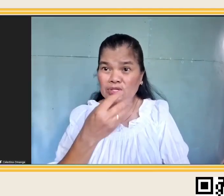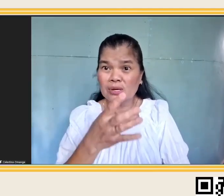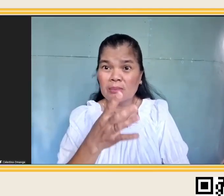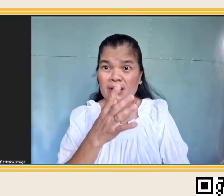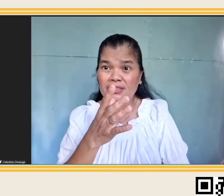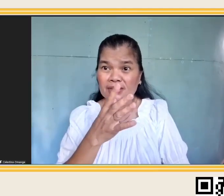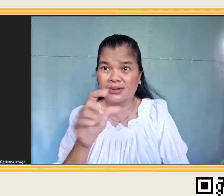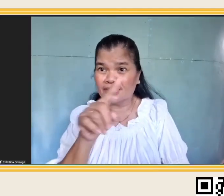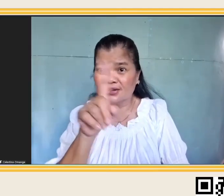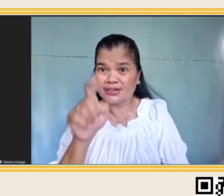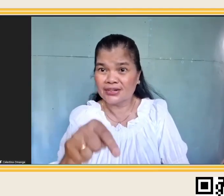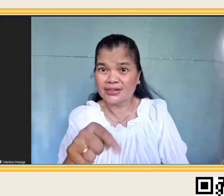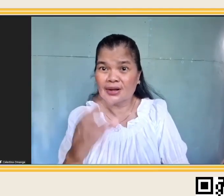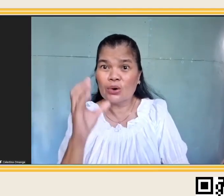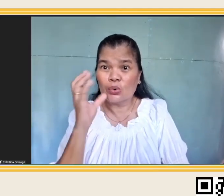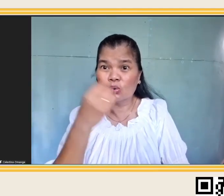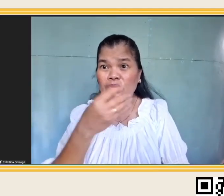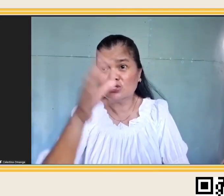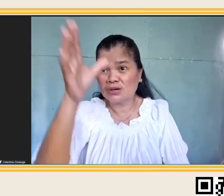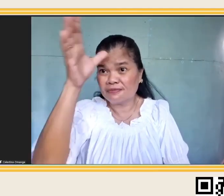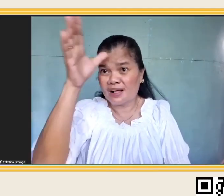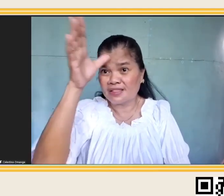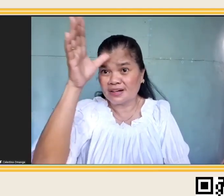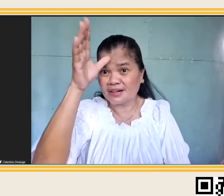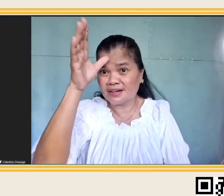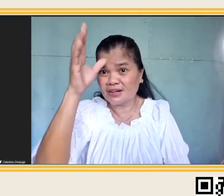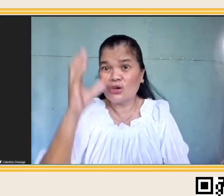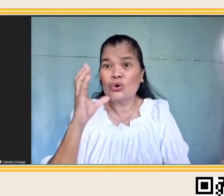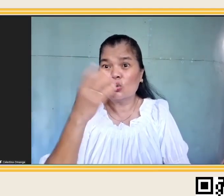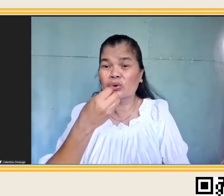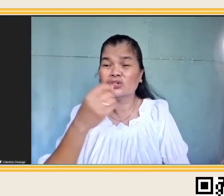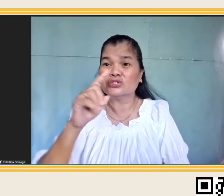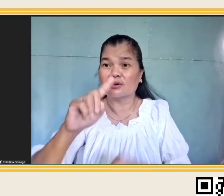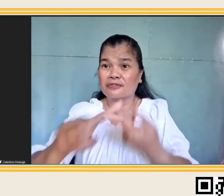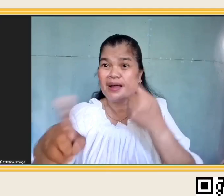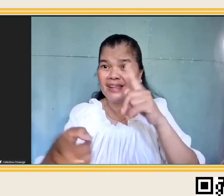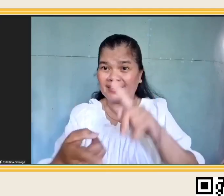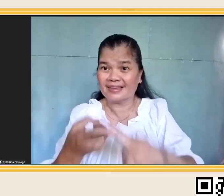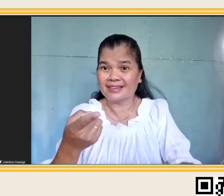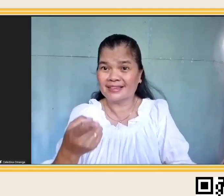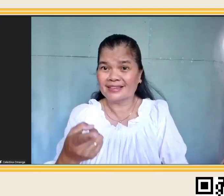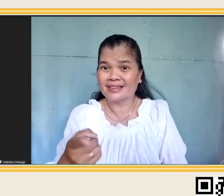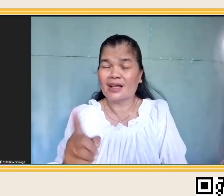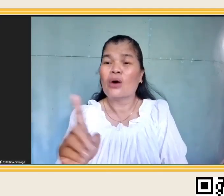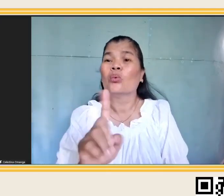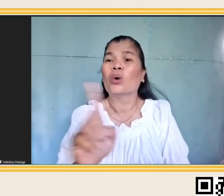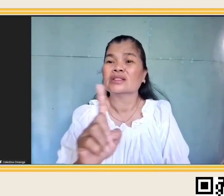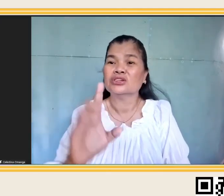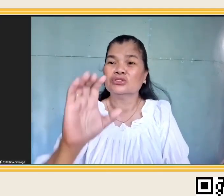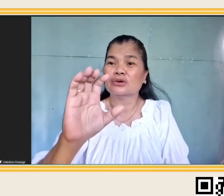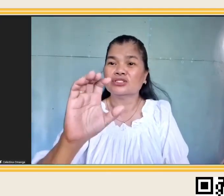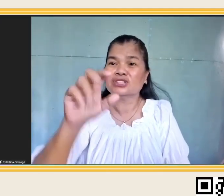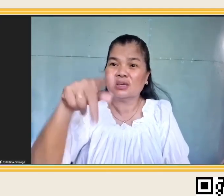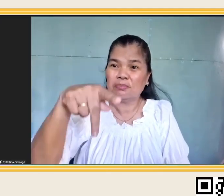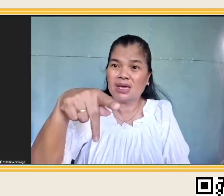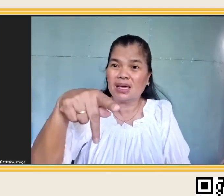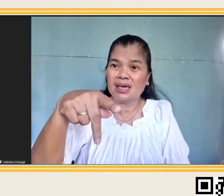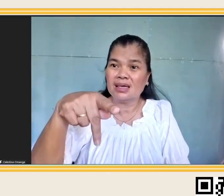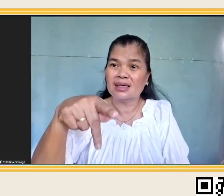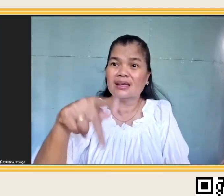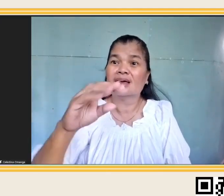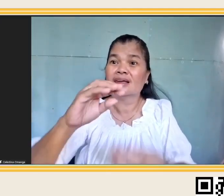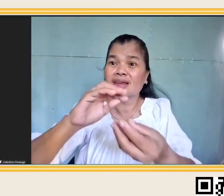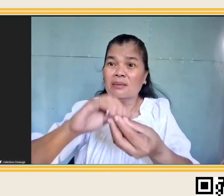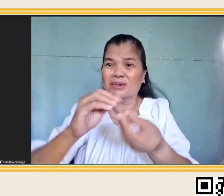Who is your mother? Who is your father? Who is your friend? What is your